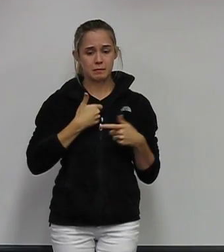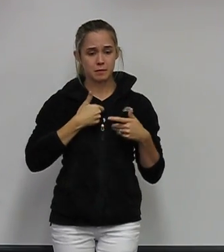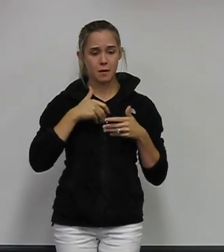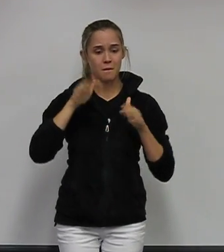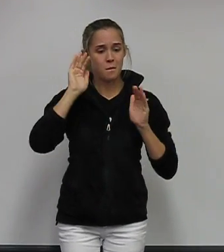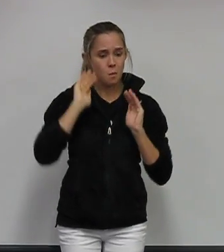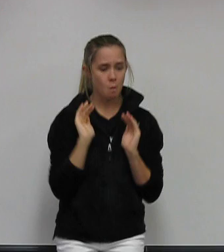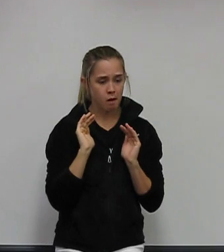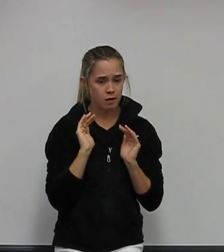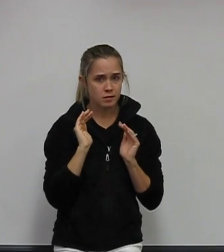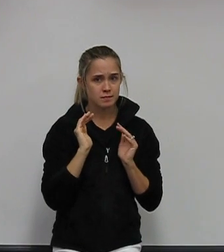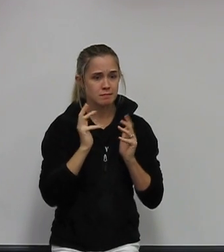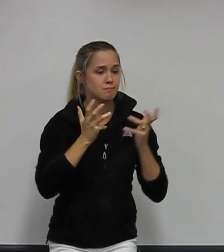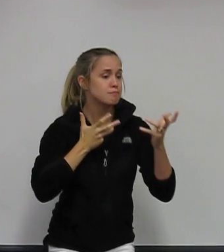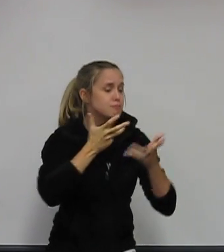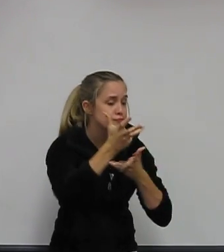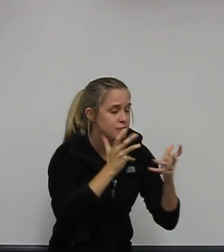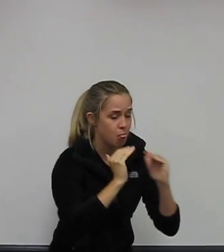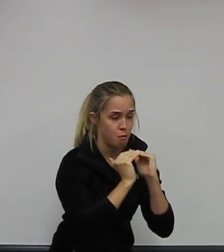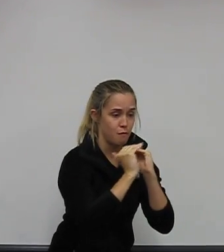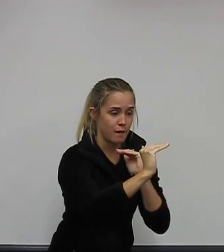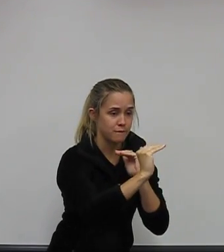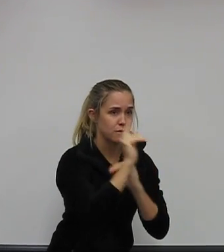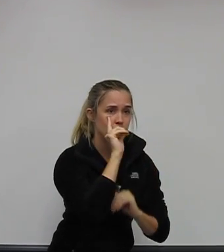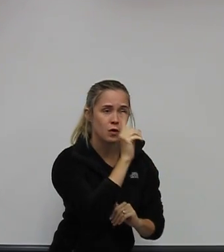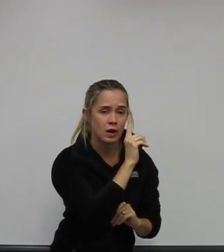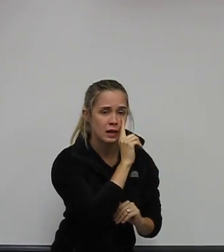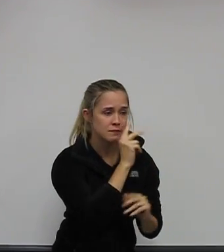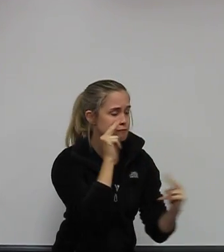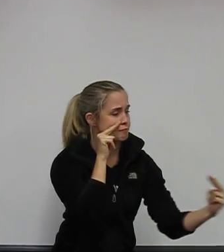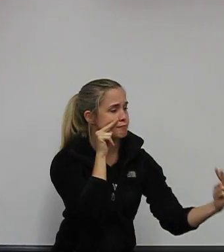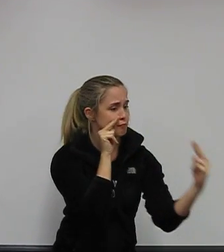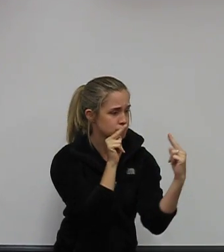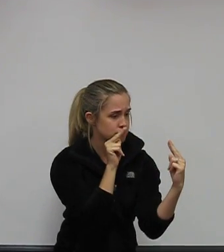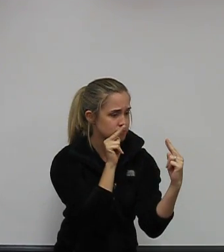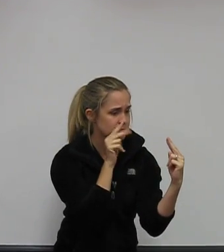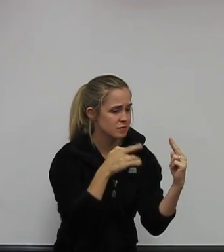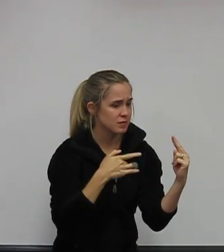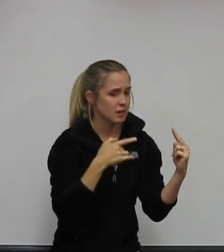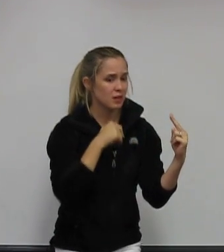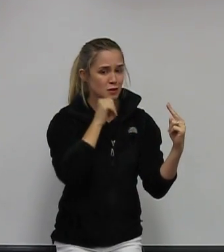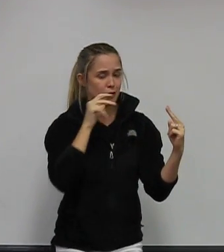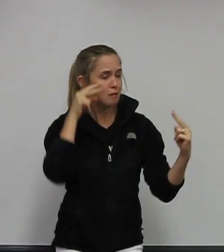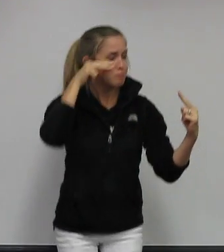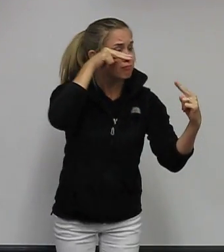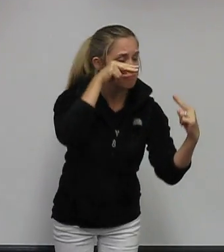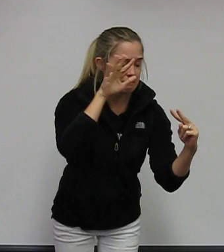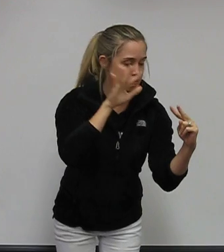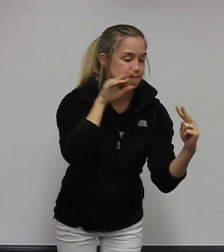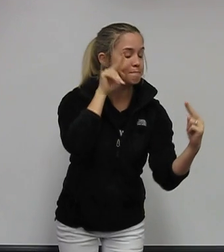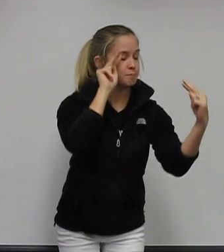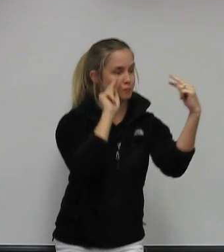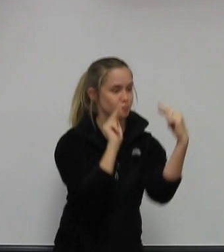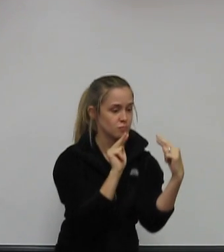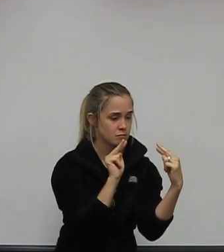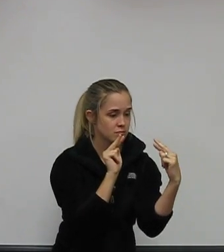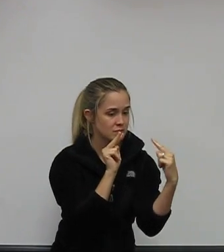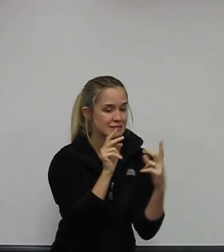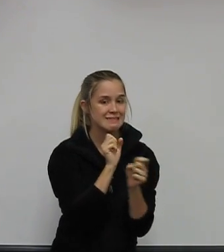can interact on their level, kind of at their eye level, and they don't feel quite as afraid that way. And also, you want to keep a safe distance from